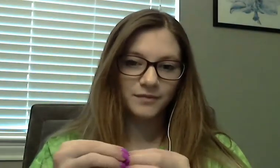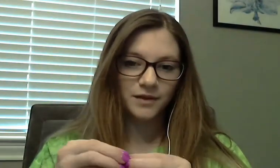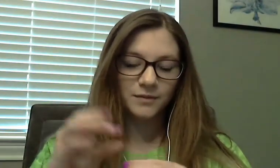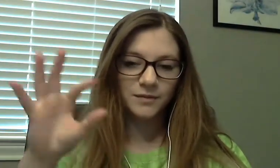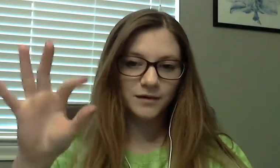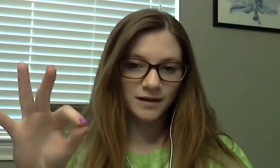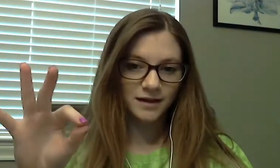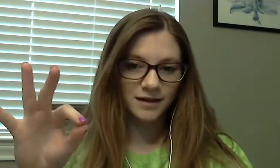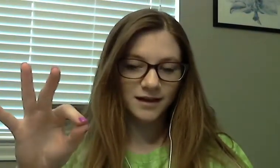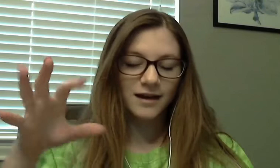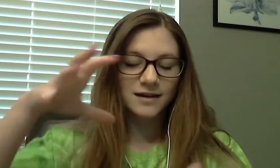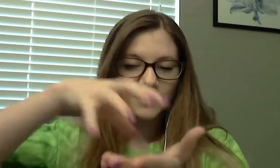Number 9, cake.